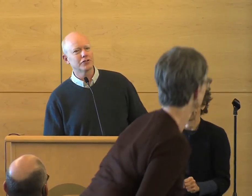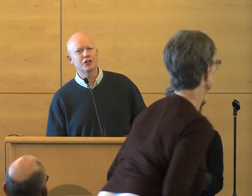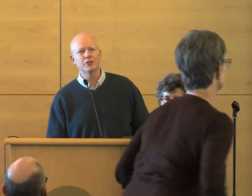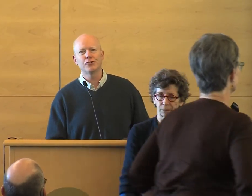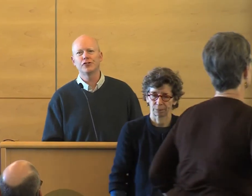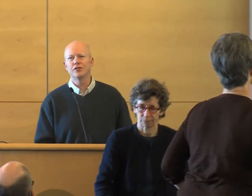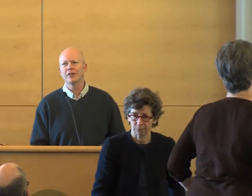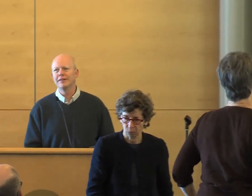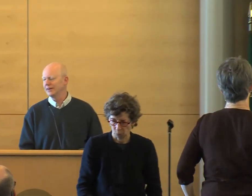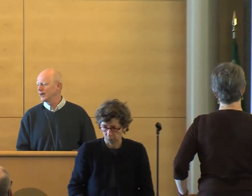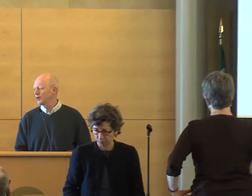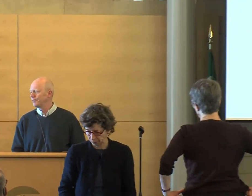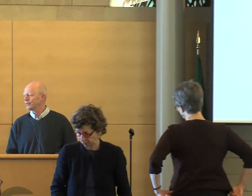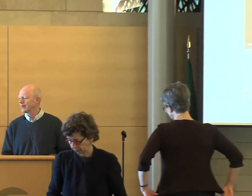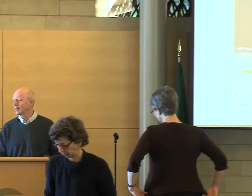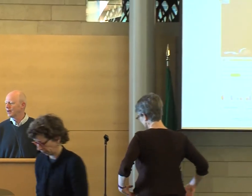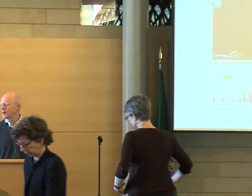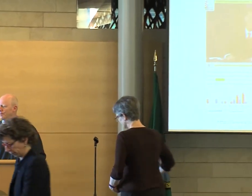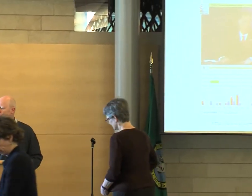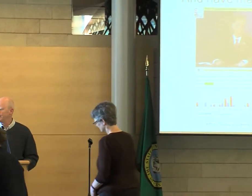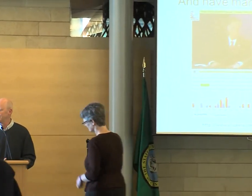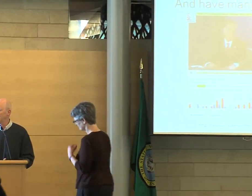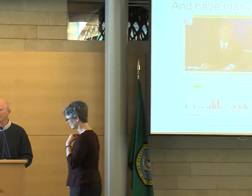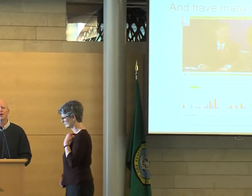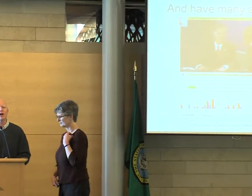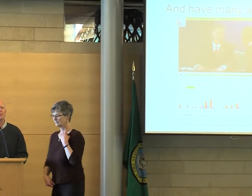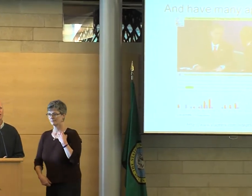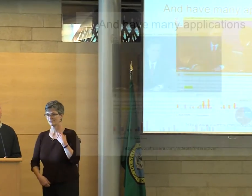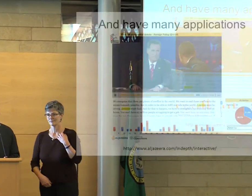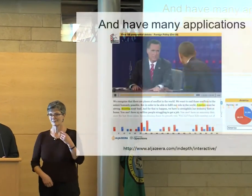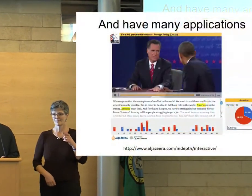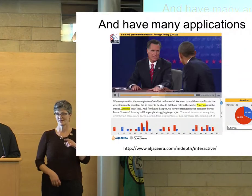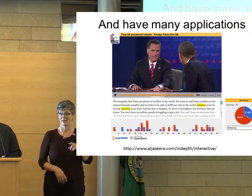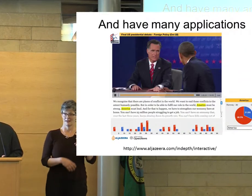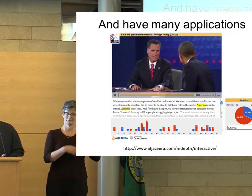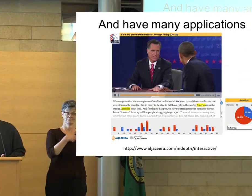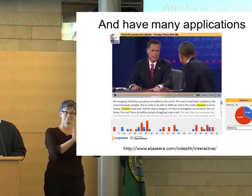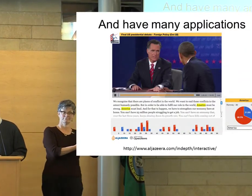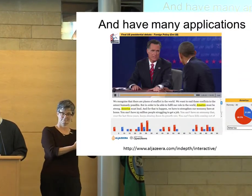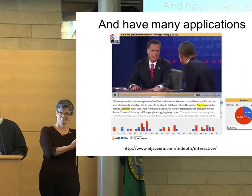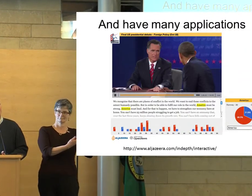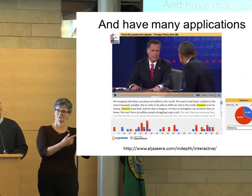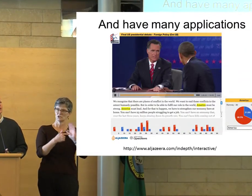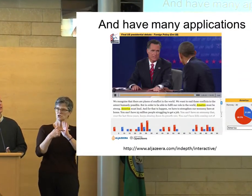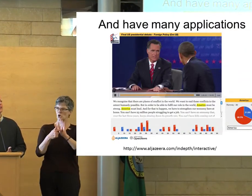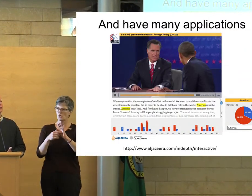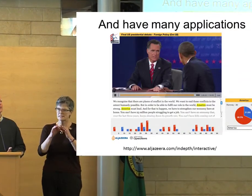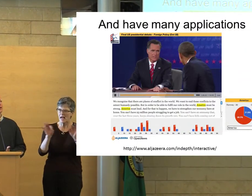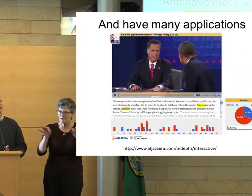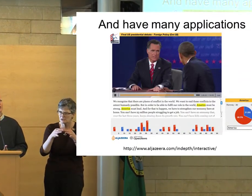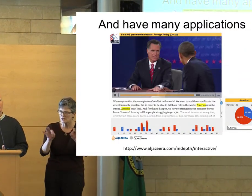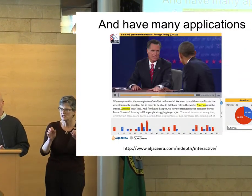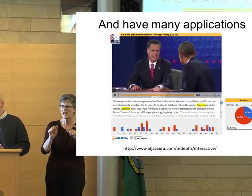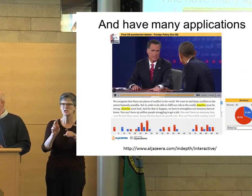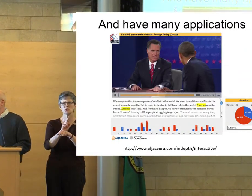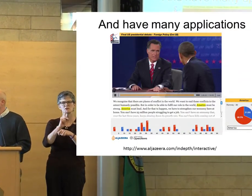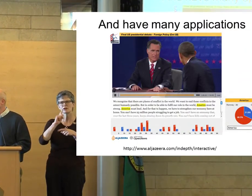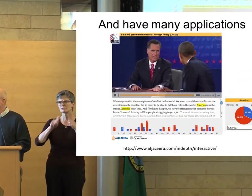thing. A lot of people do sort of feel like, well, YouTube can caption this, so we don't have to do anything, and that's not the case.